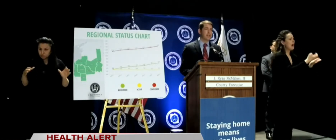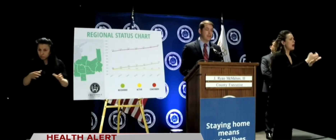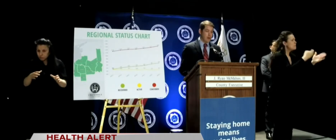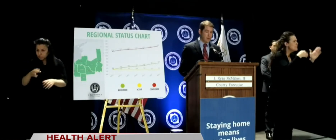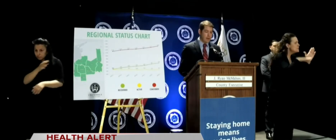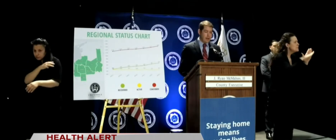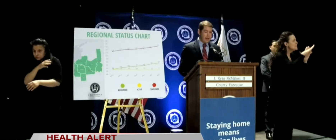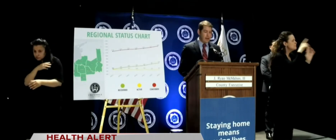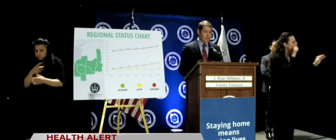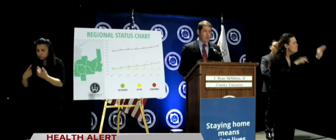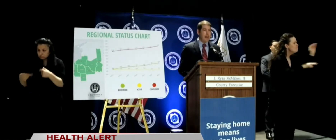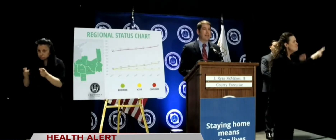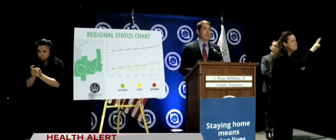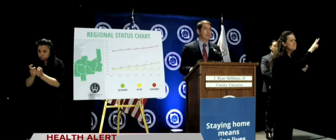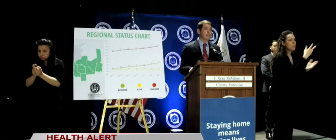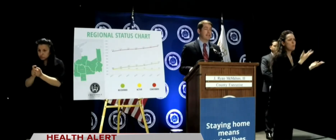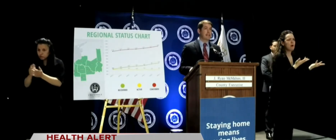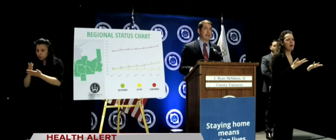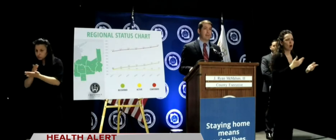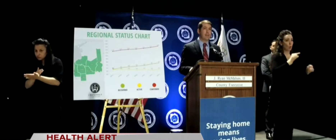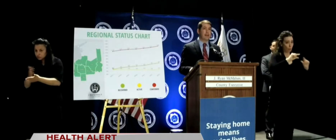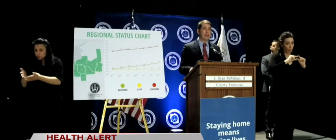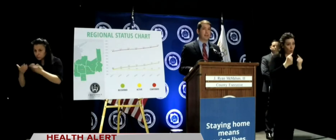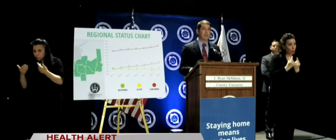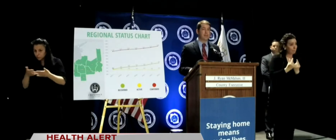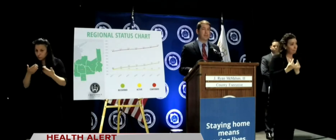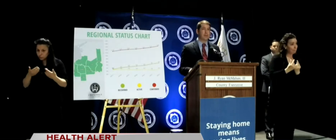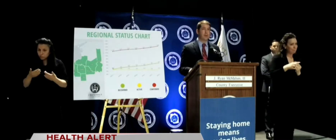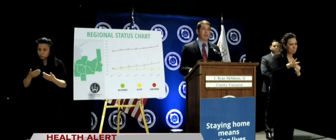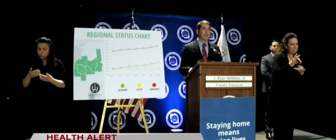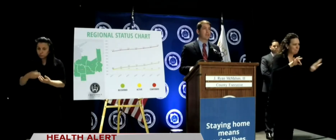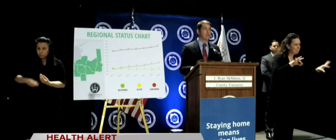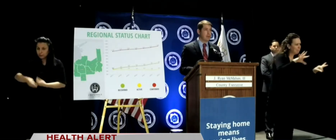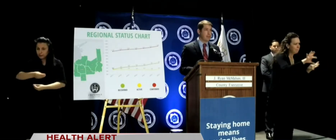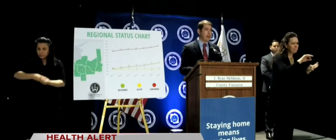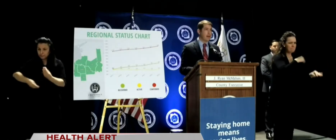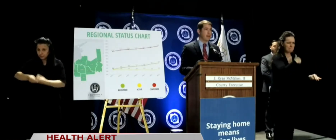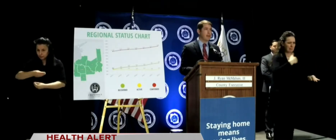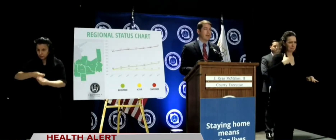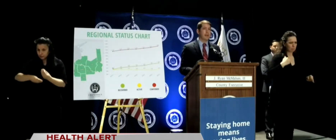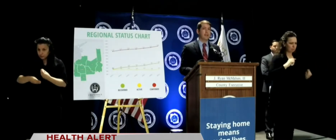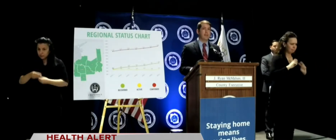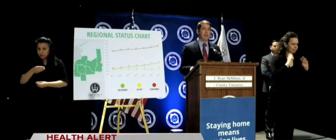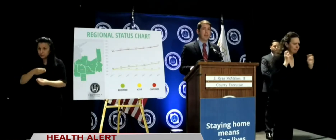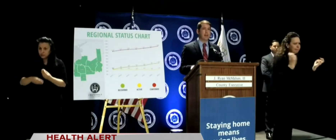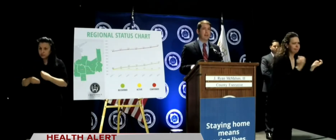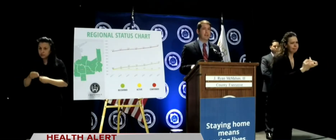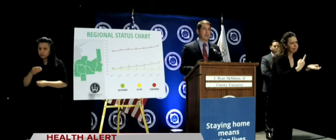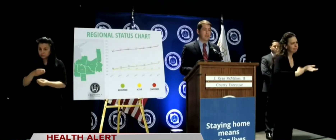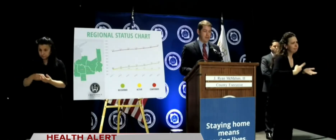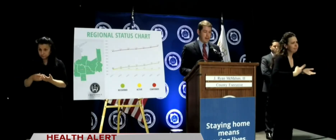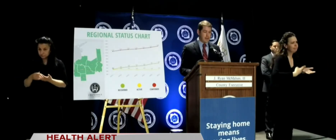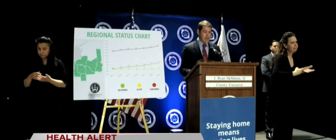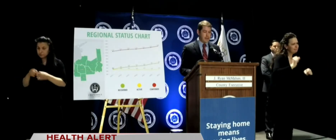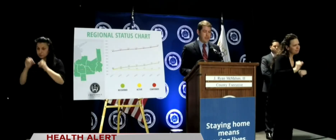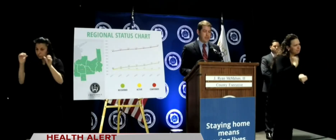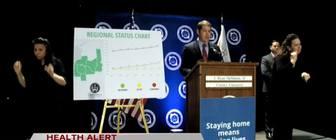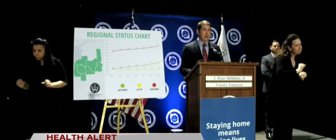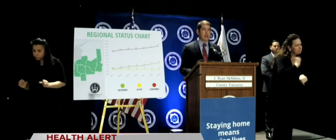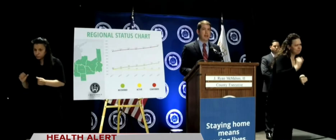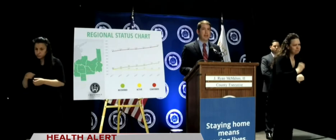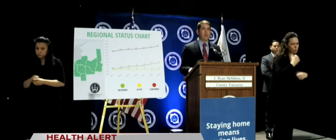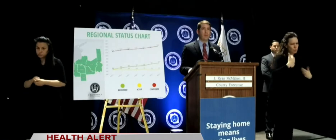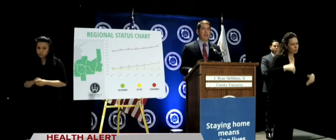State CEO, and with McMahon. And since that time, that task force has been working extremely hard, developing a series of